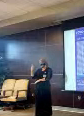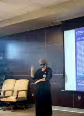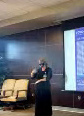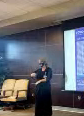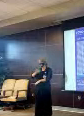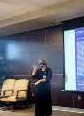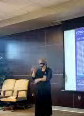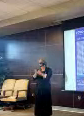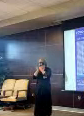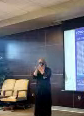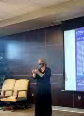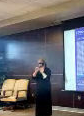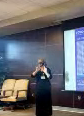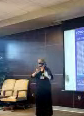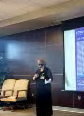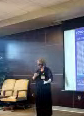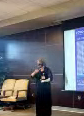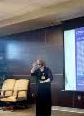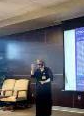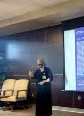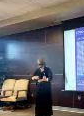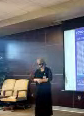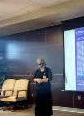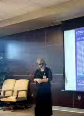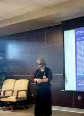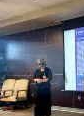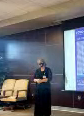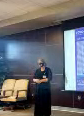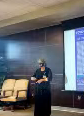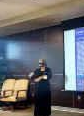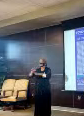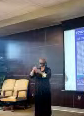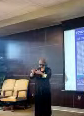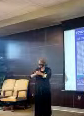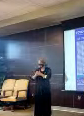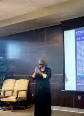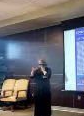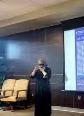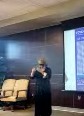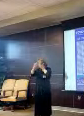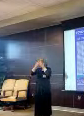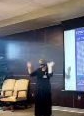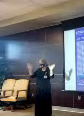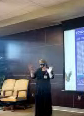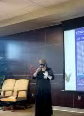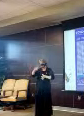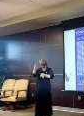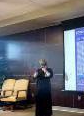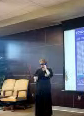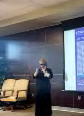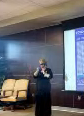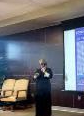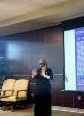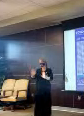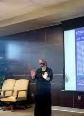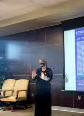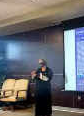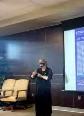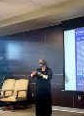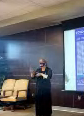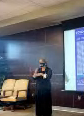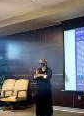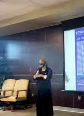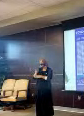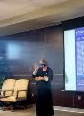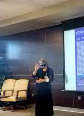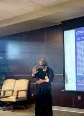questions. I ask you to go into that conversation with an open mind, not in any judgmental way, sharing why they are important enough to